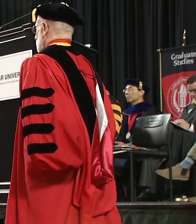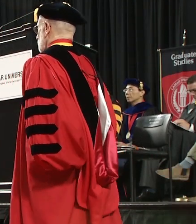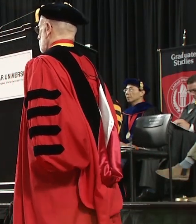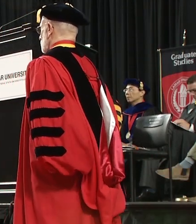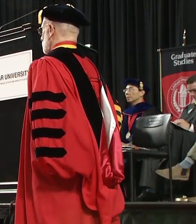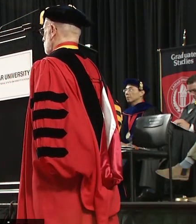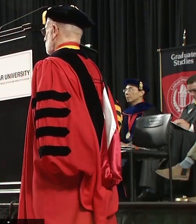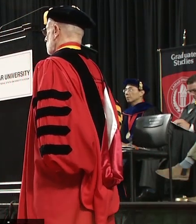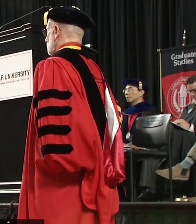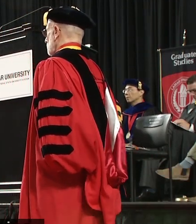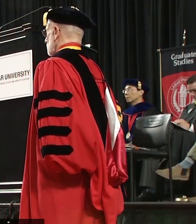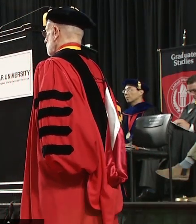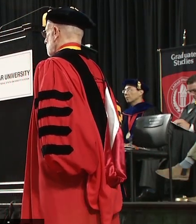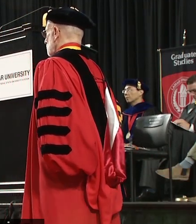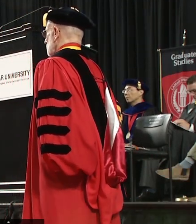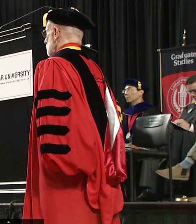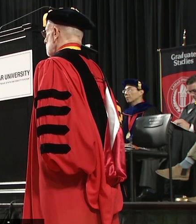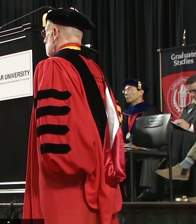Hector Carpio.